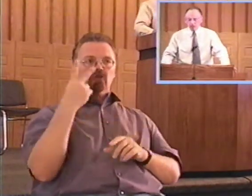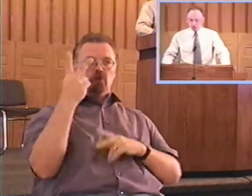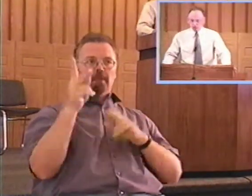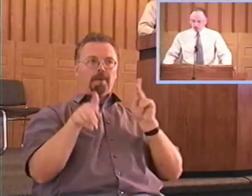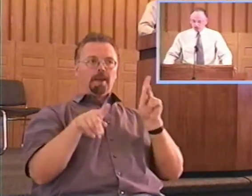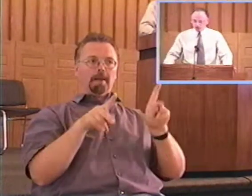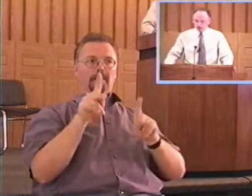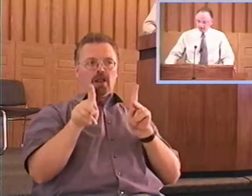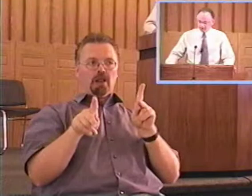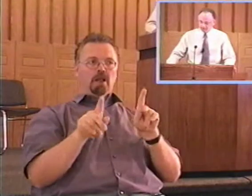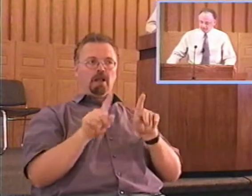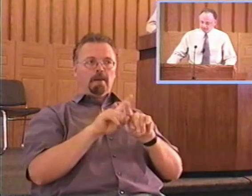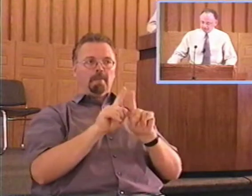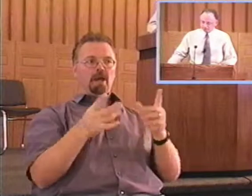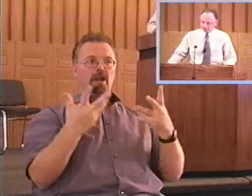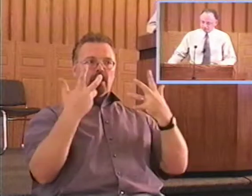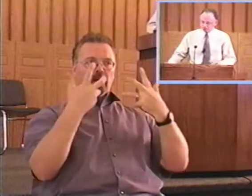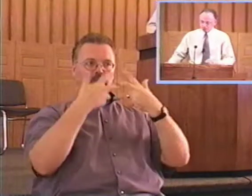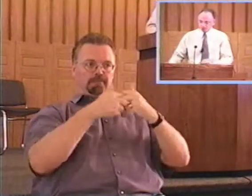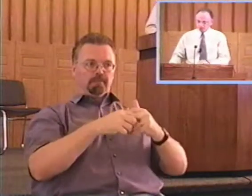one